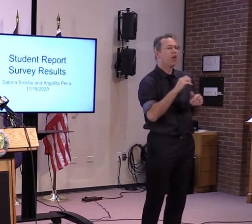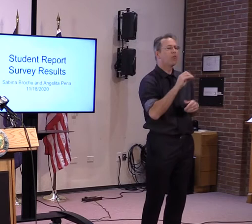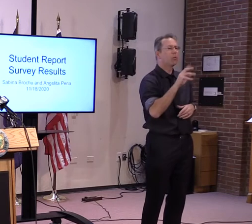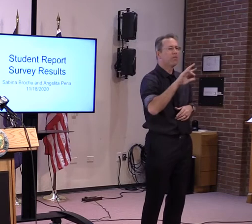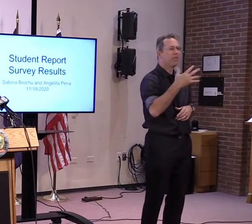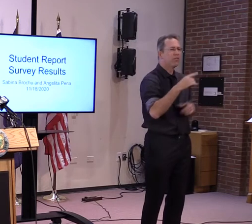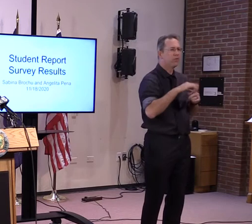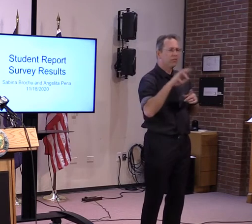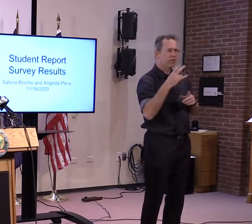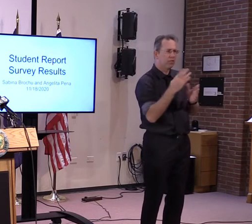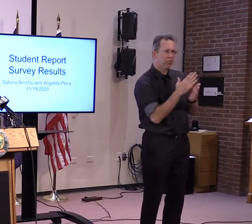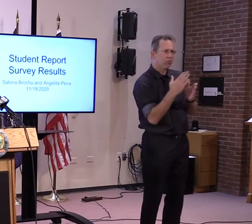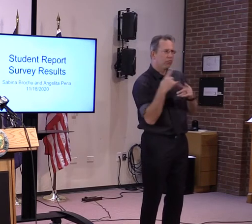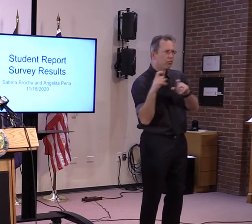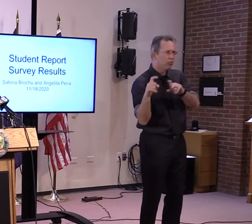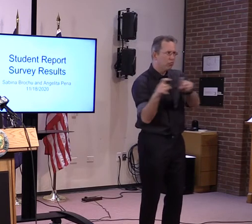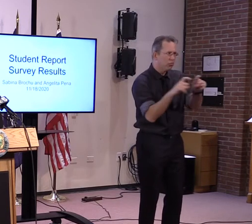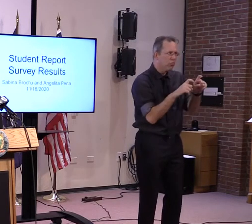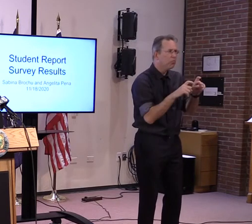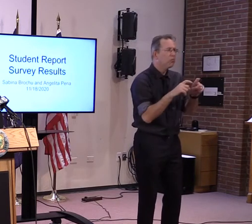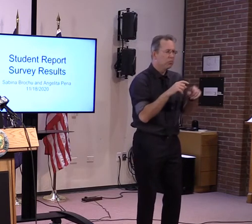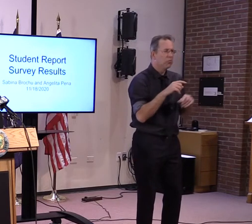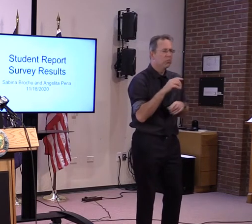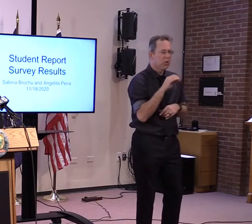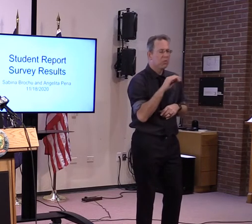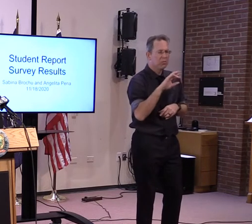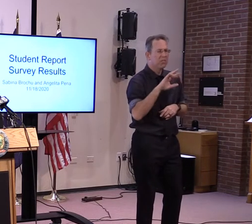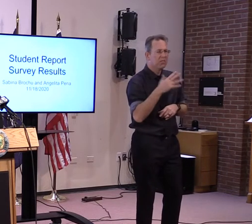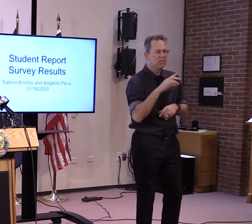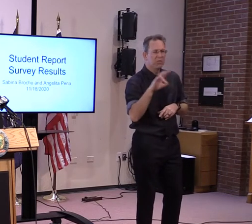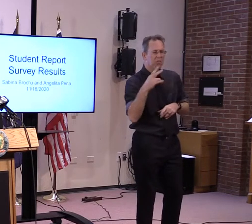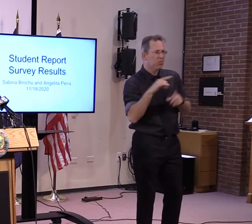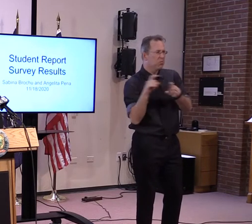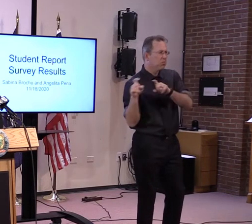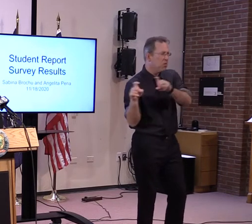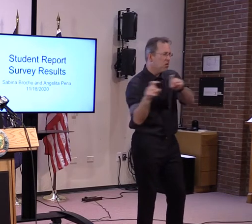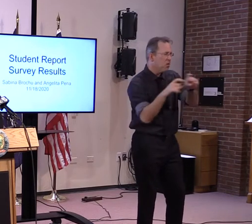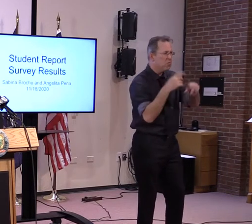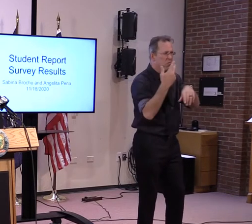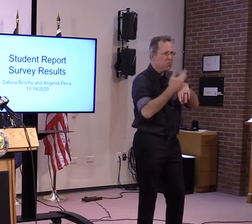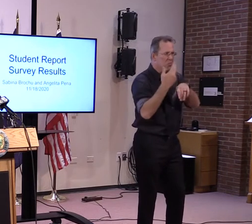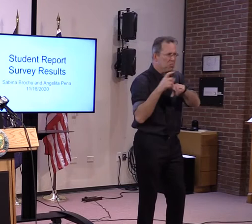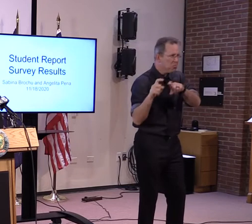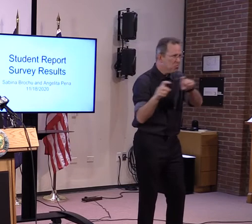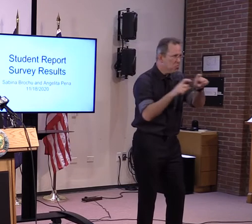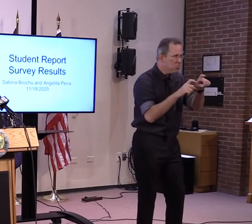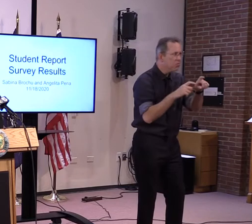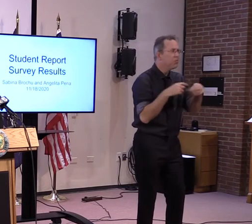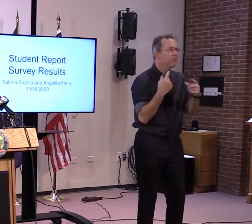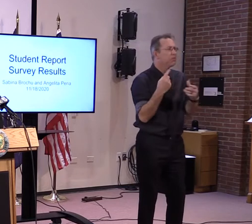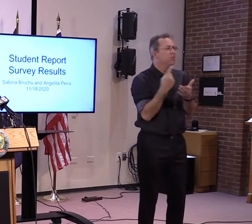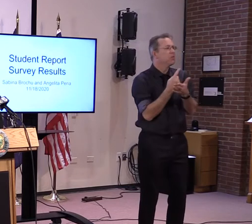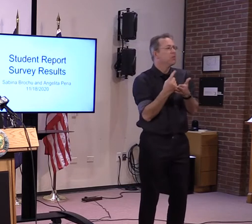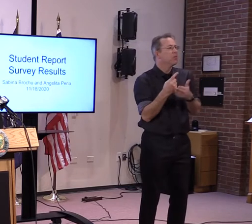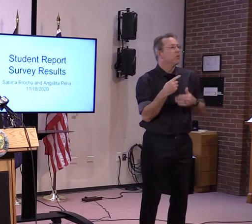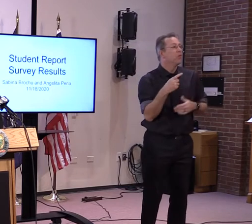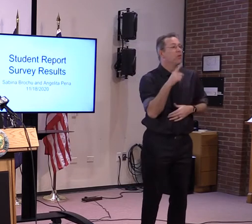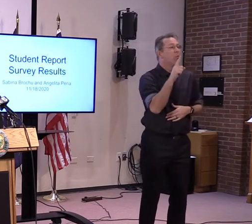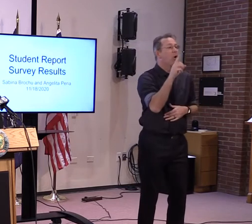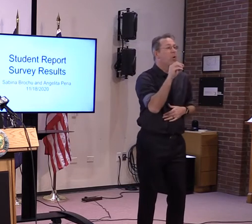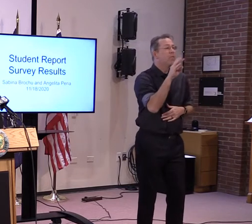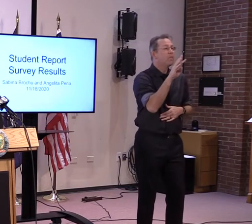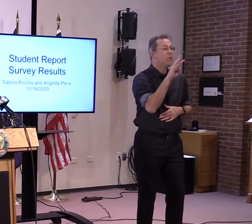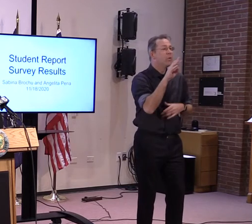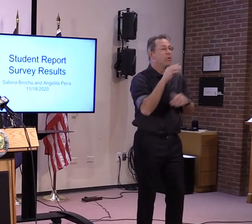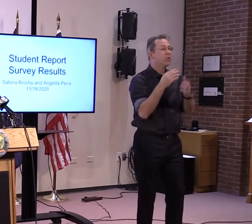time frame, we had an average of 11 new cases a day. In the past week, we've had an average of 104 new cases a day. So this